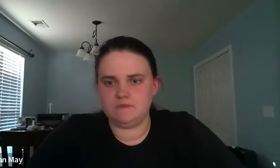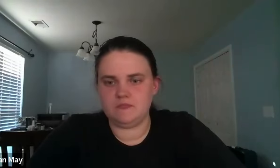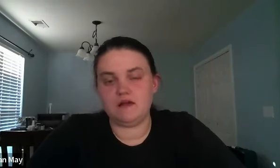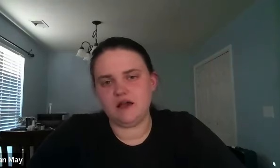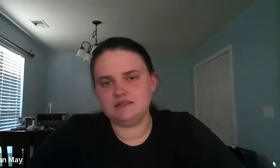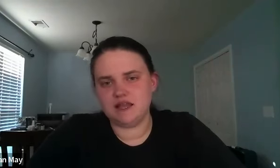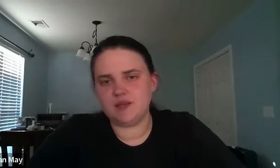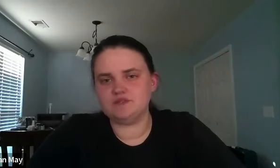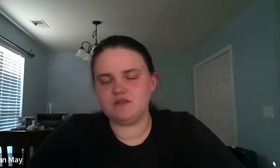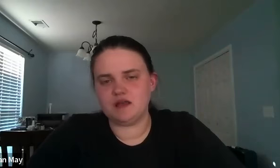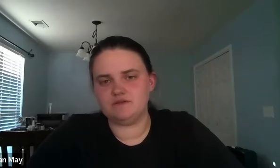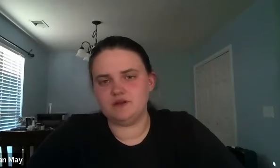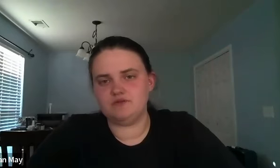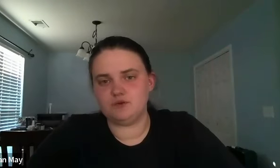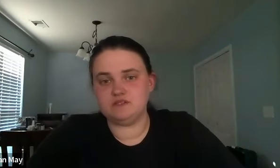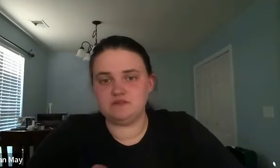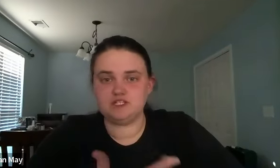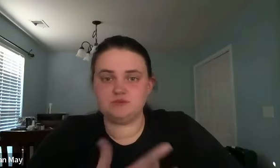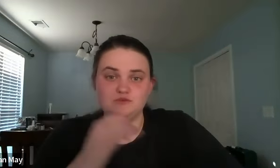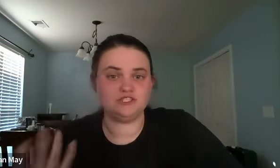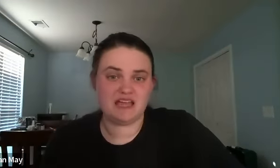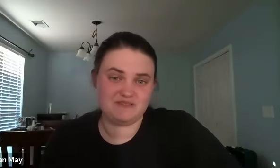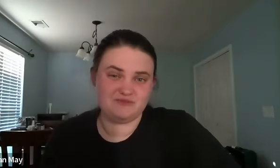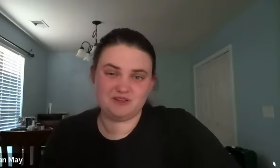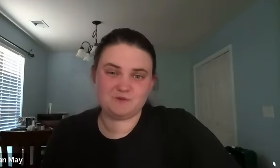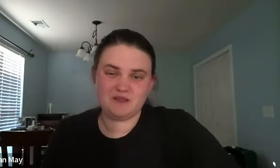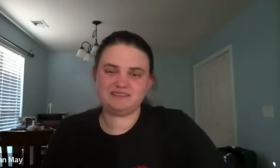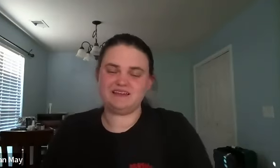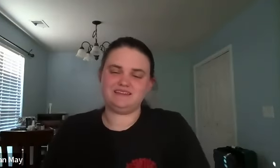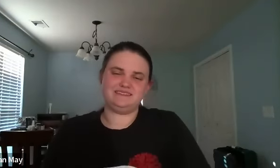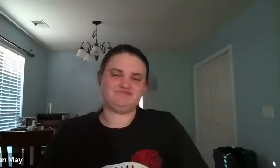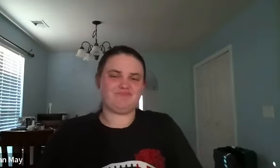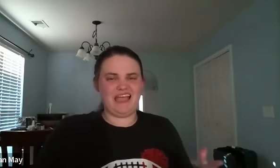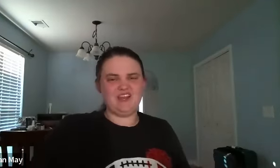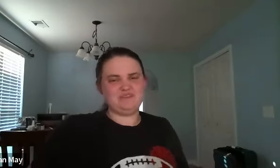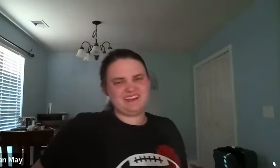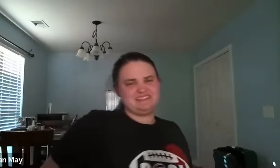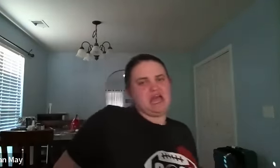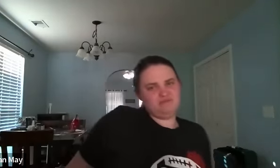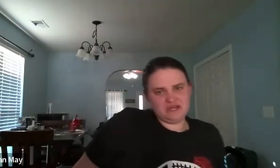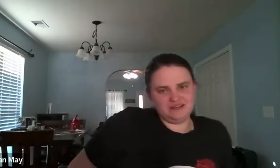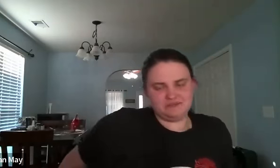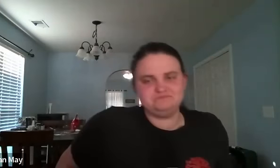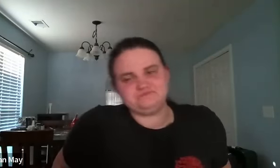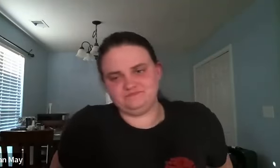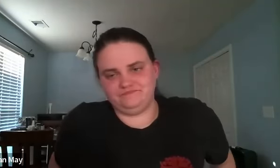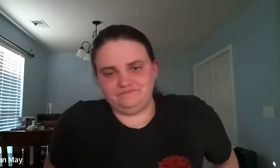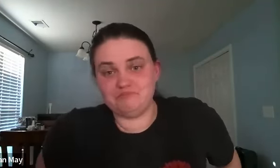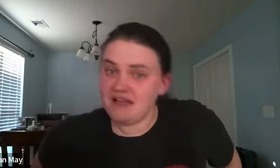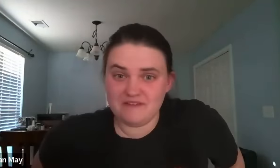A lot of times, a lot of fruits and vegetables will just have their finger spelling signs. I know it's kind of sad, but my favorites